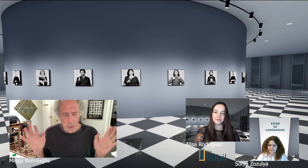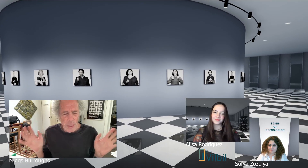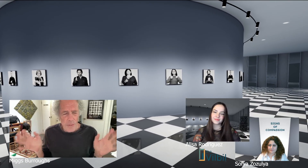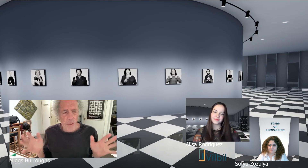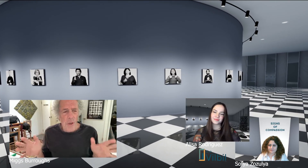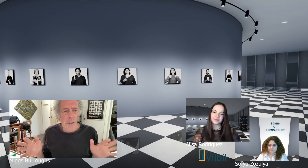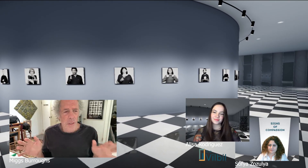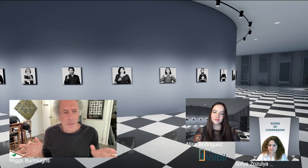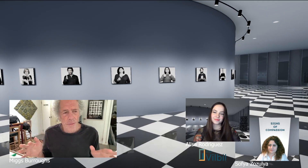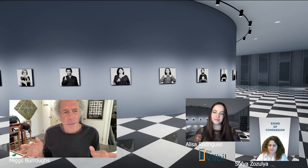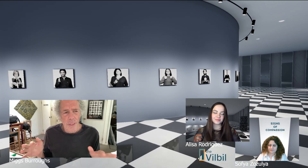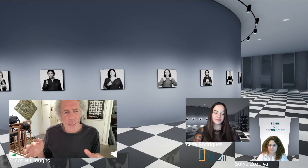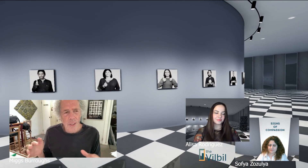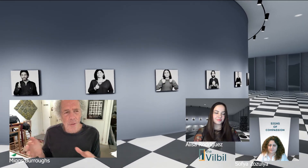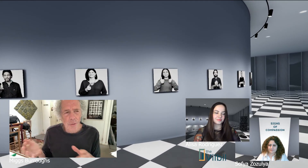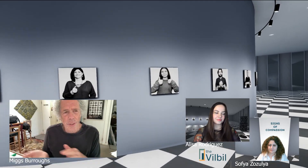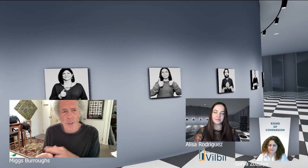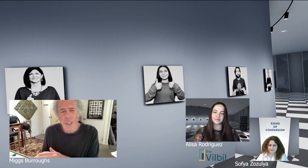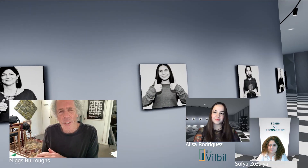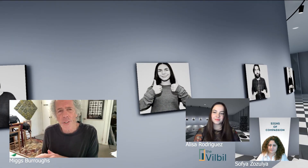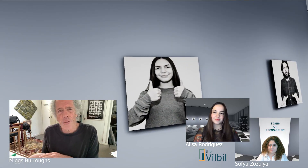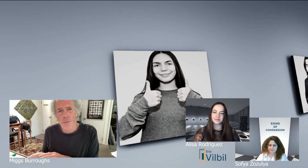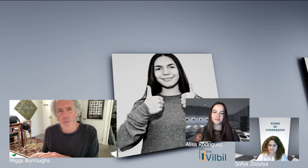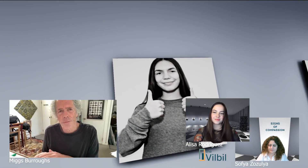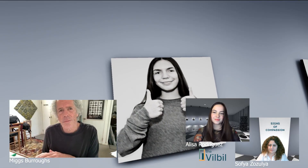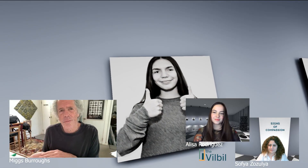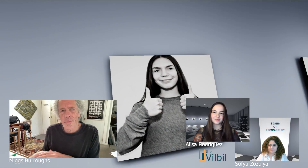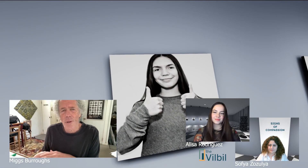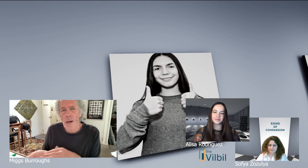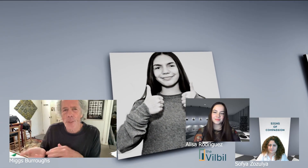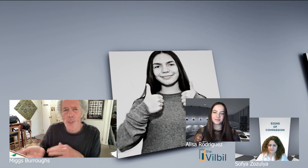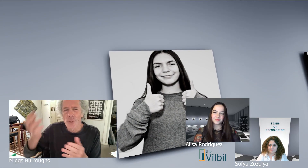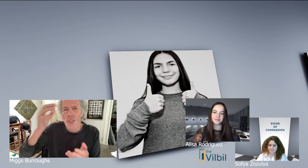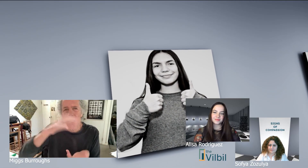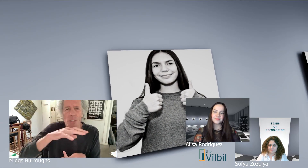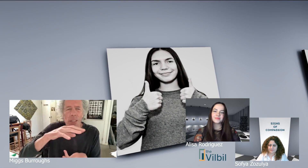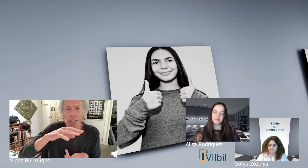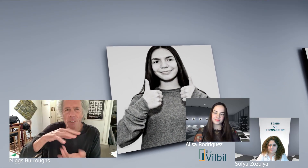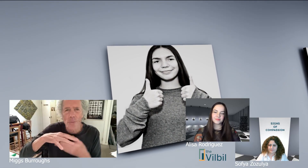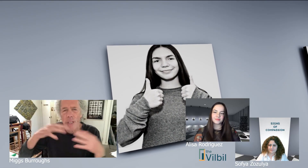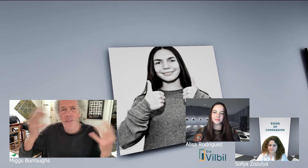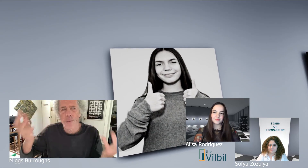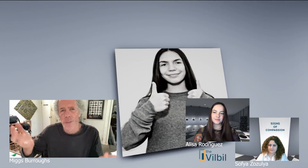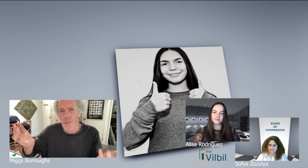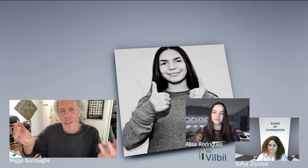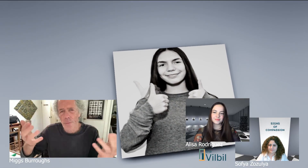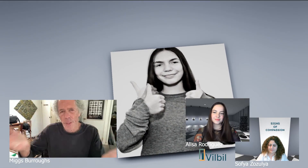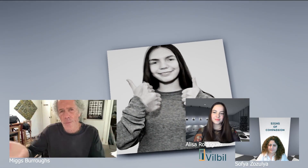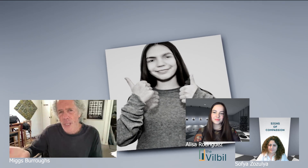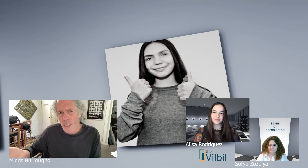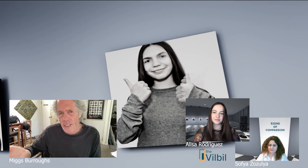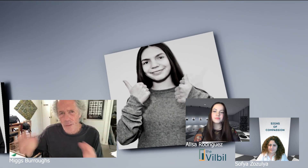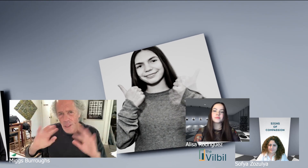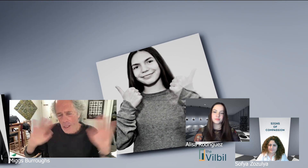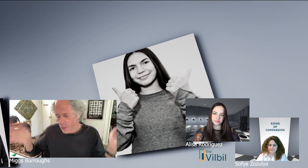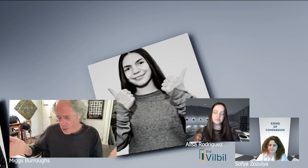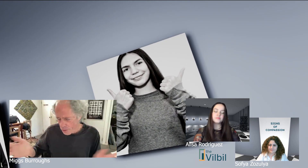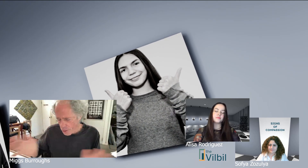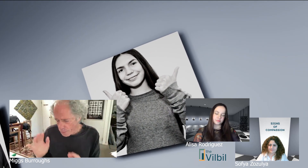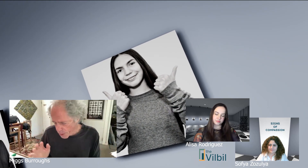creative thought of, returning an injured robin to his nest again as a metaphor for helping humanity just struck me.